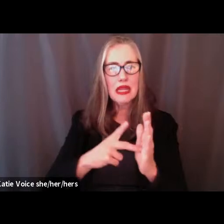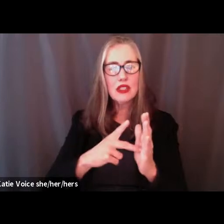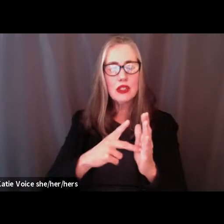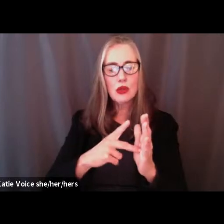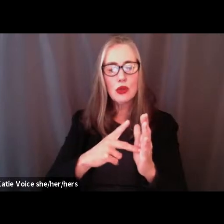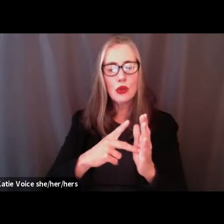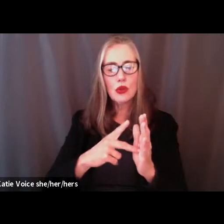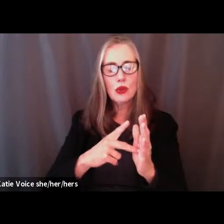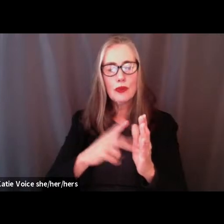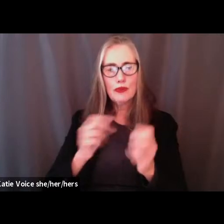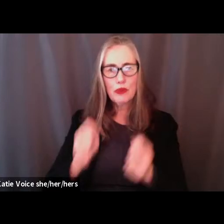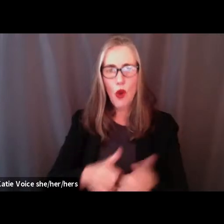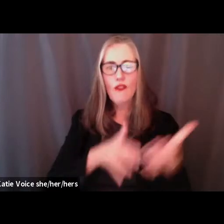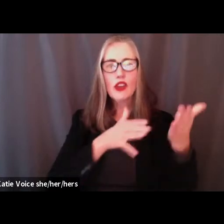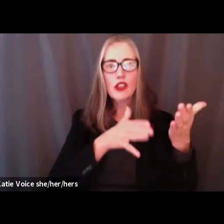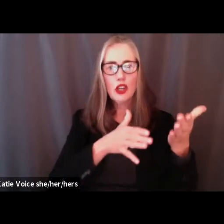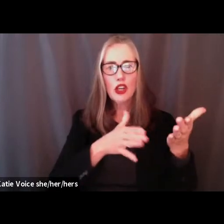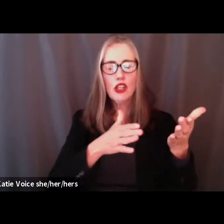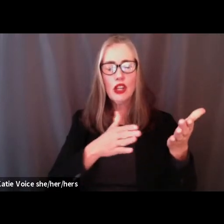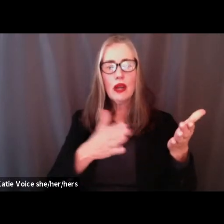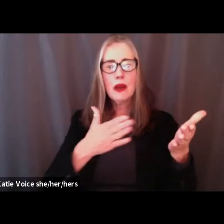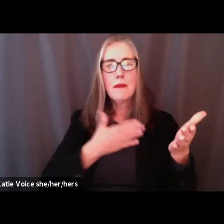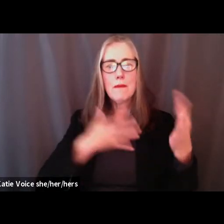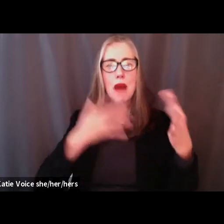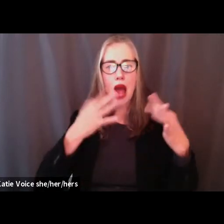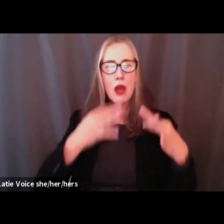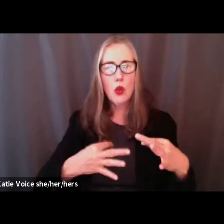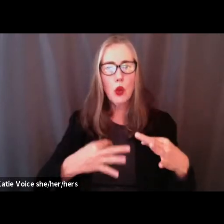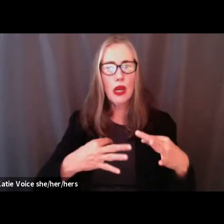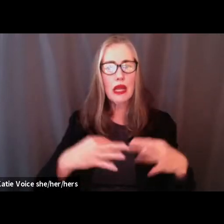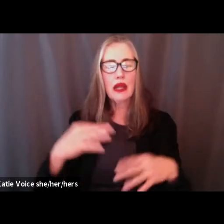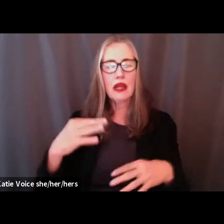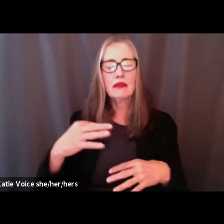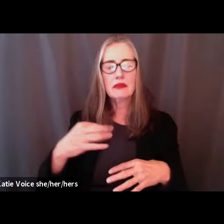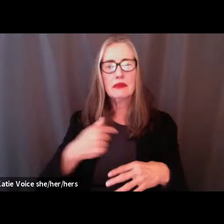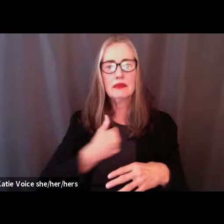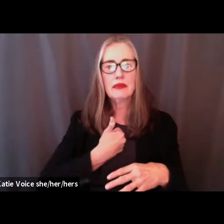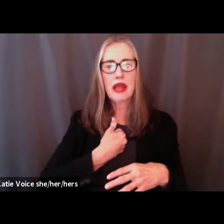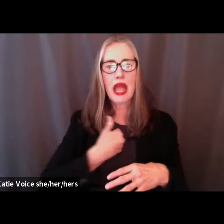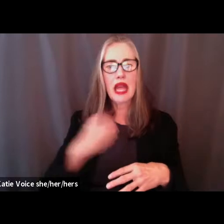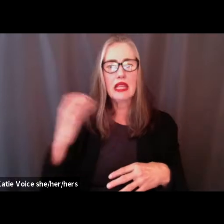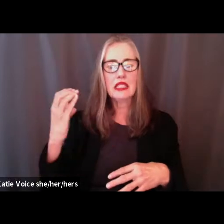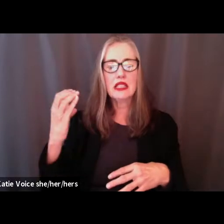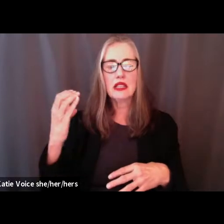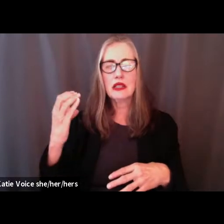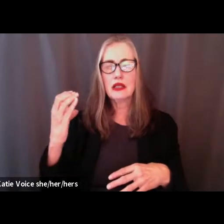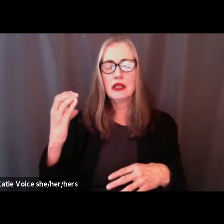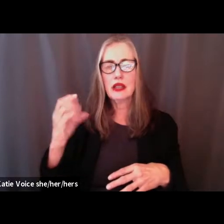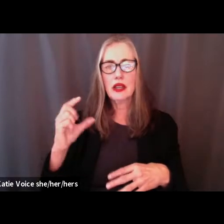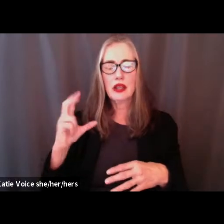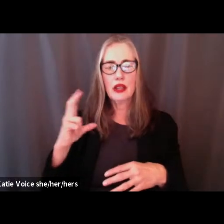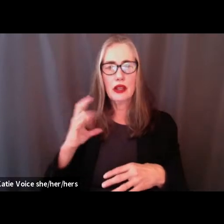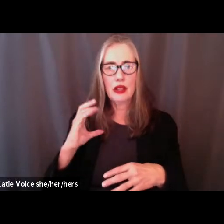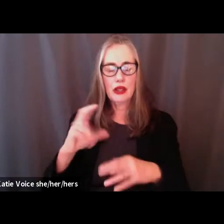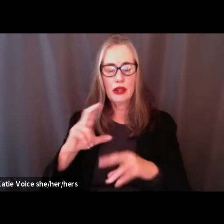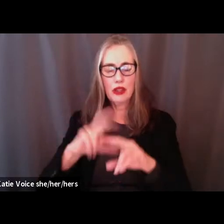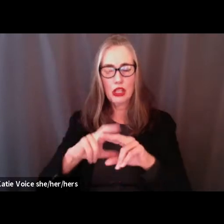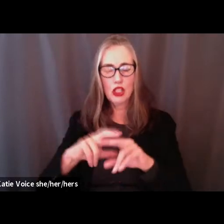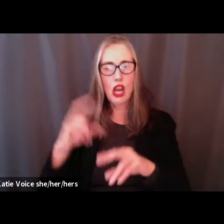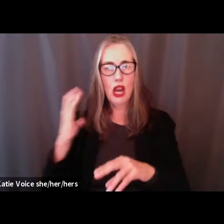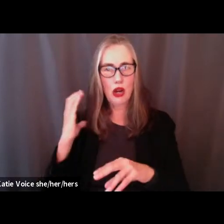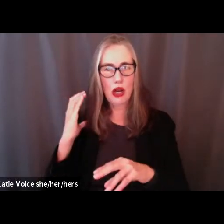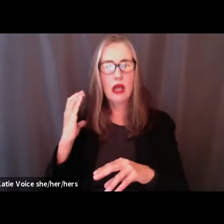the ruling of the chair. So I think I've explained that. Let's put up a